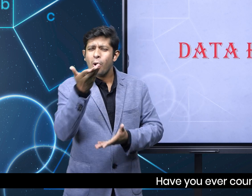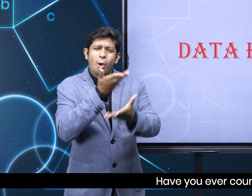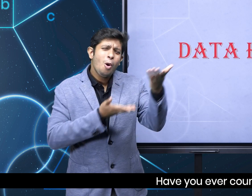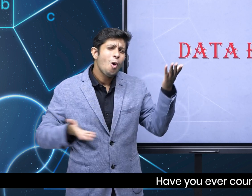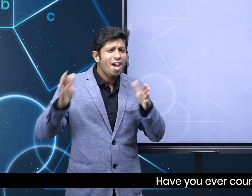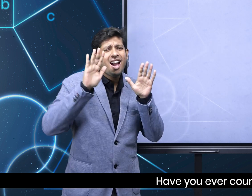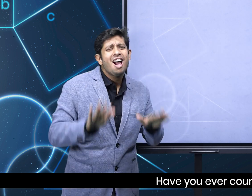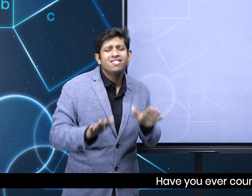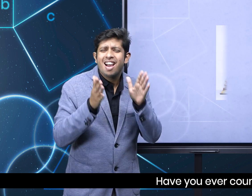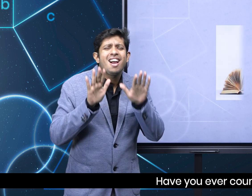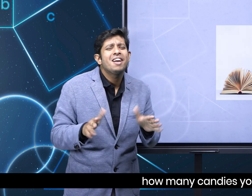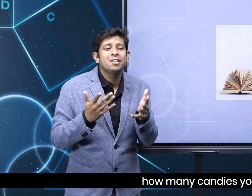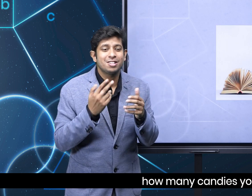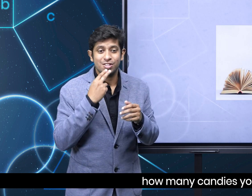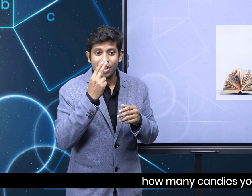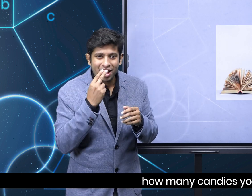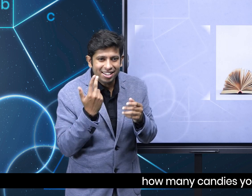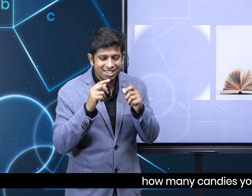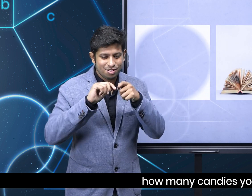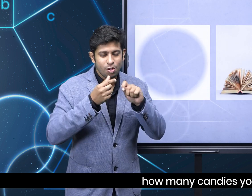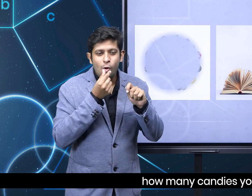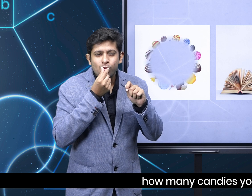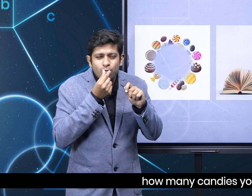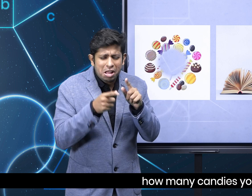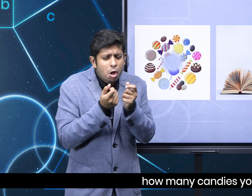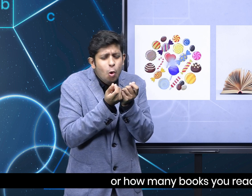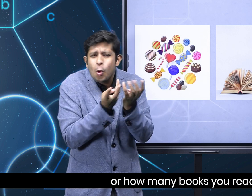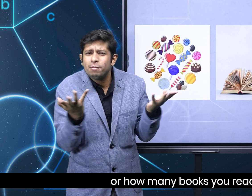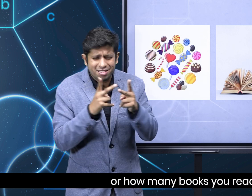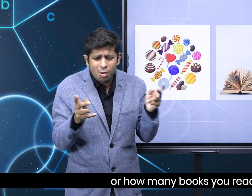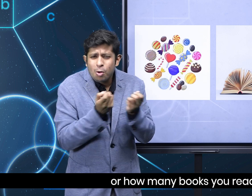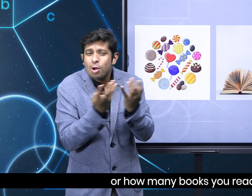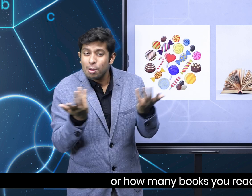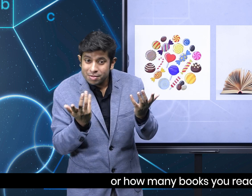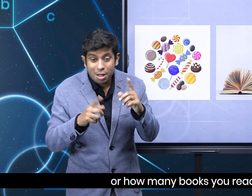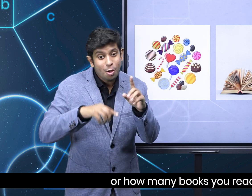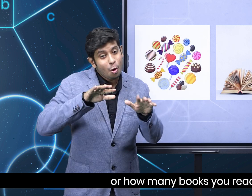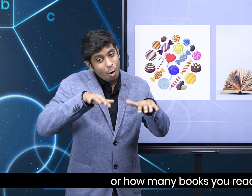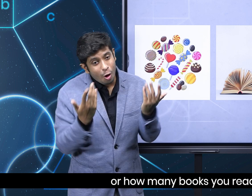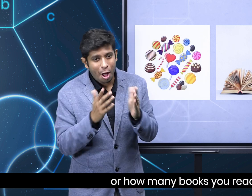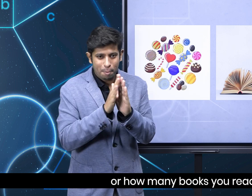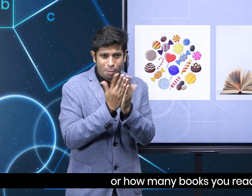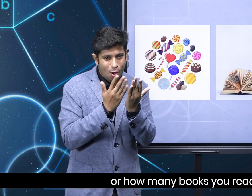Have you ever counted how many candies you have or how many books you read in a month?